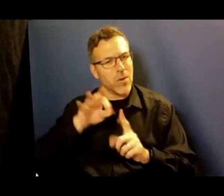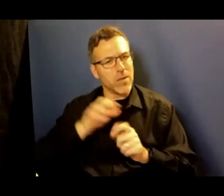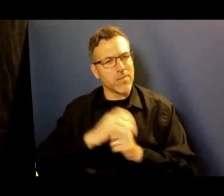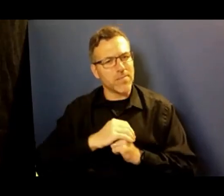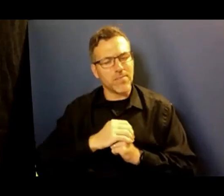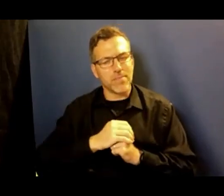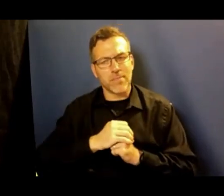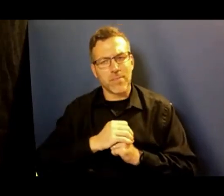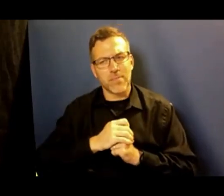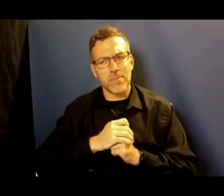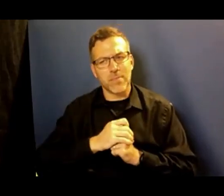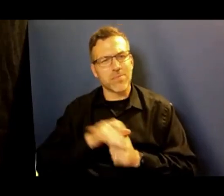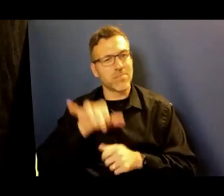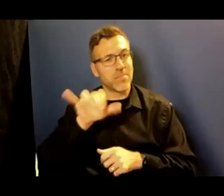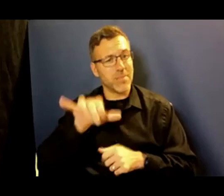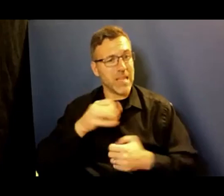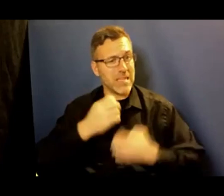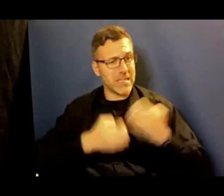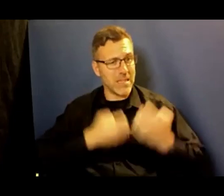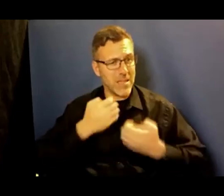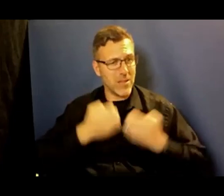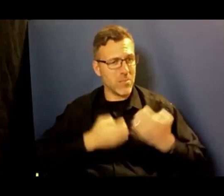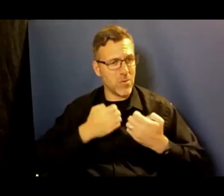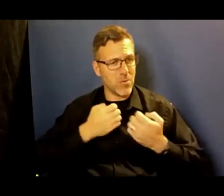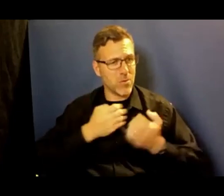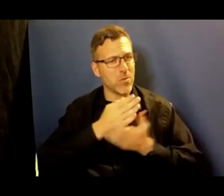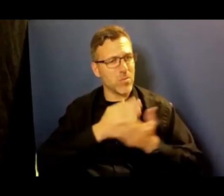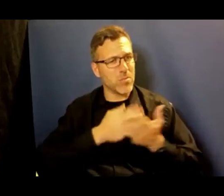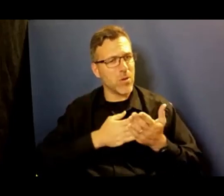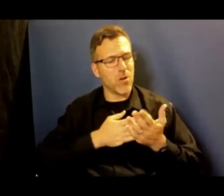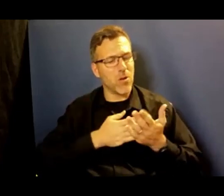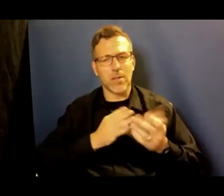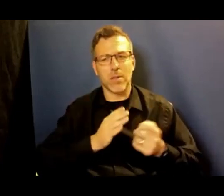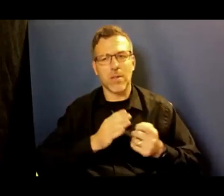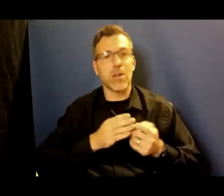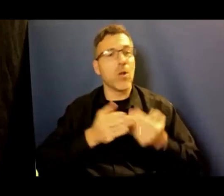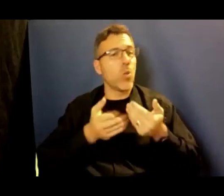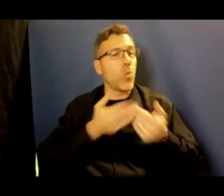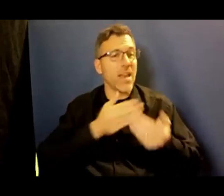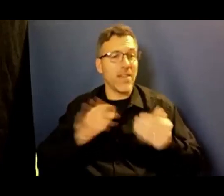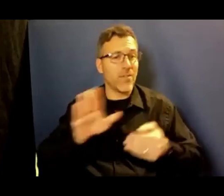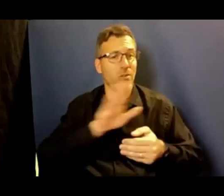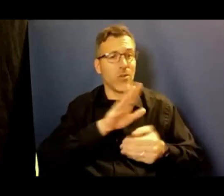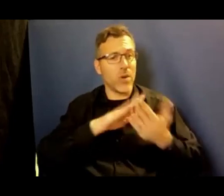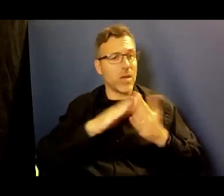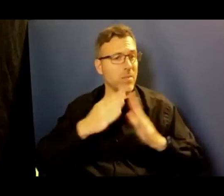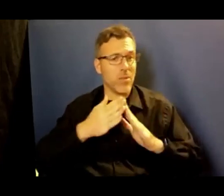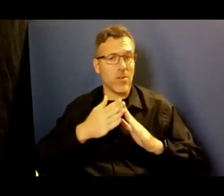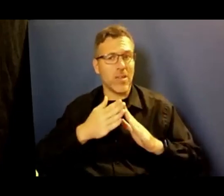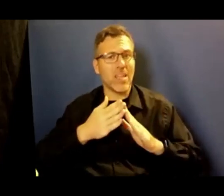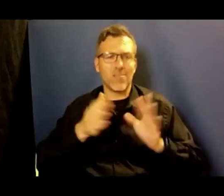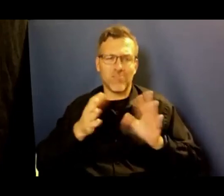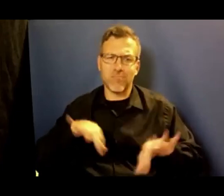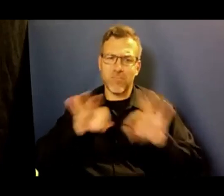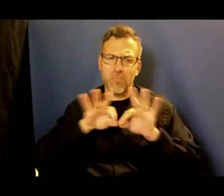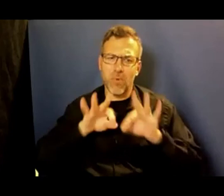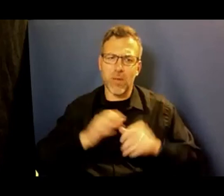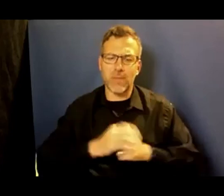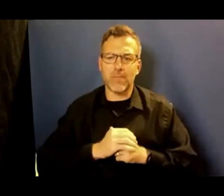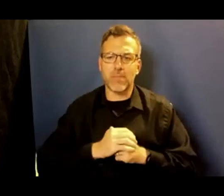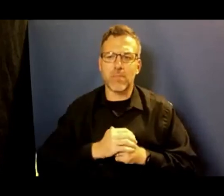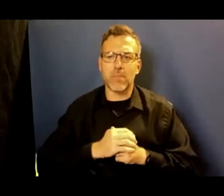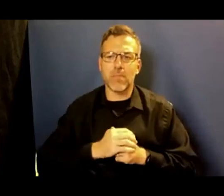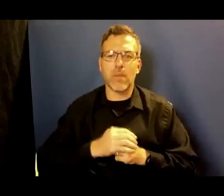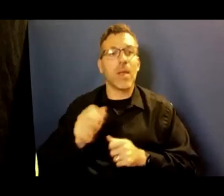That to me is the emotional part that we need to do for each other. Whatever community you're part of, I think that's important. The other part, the